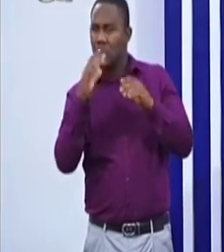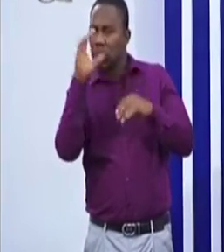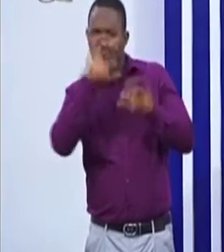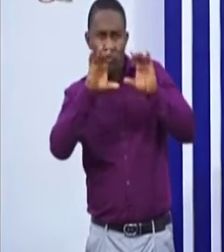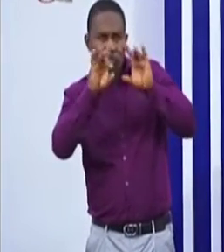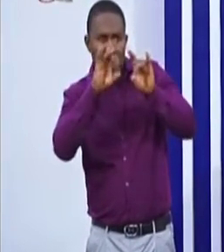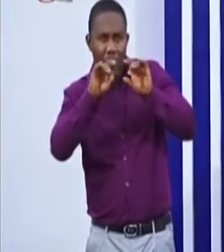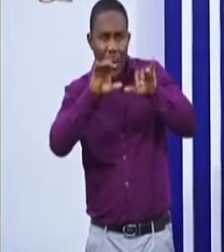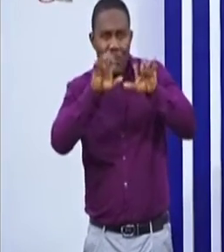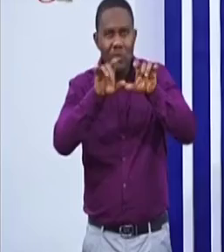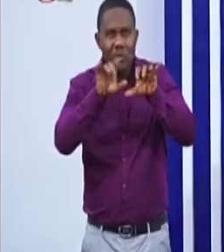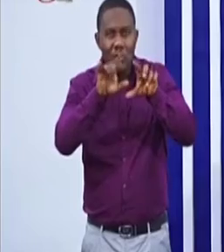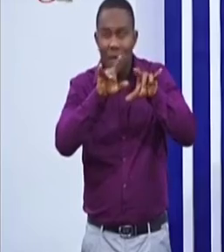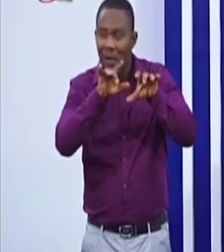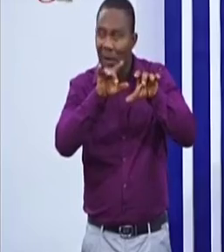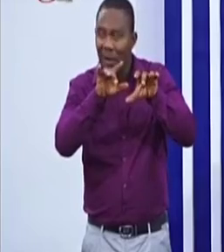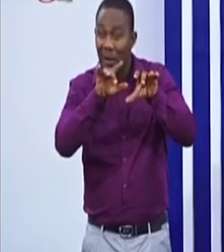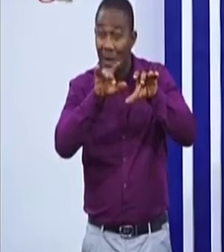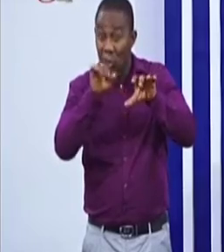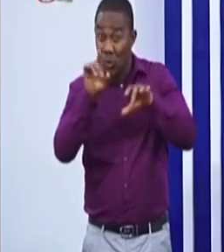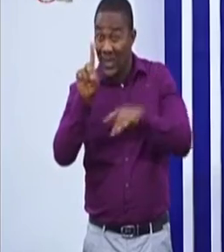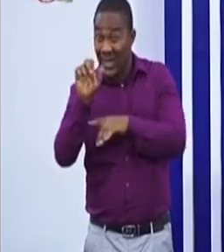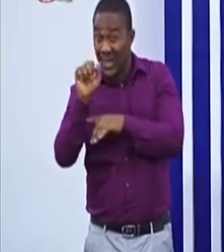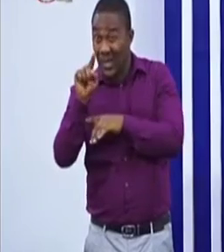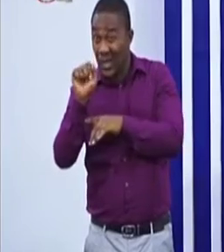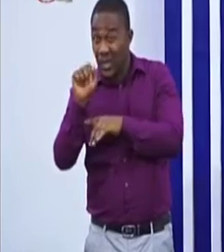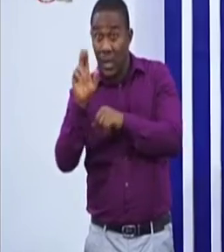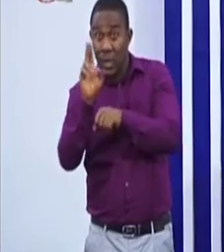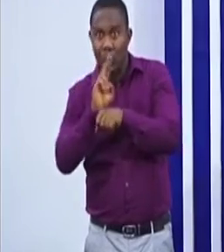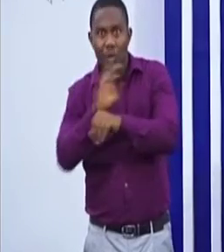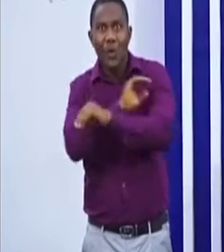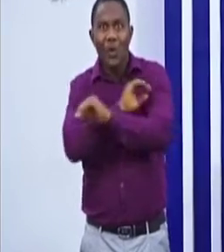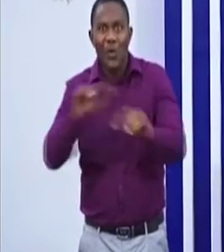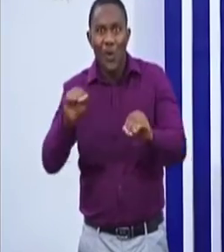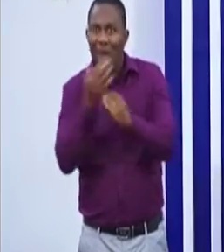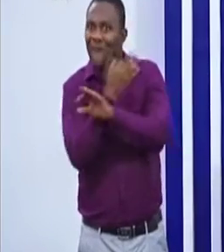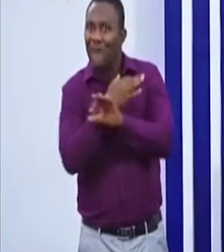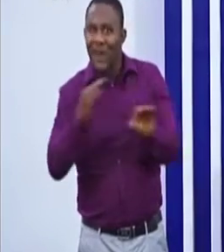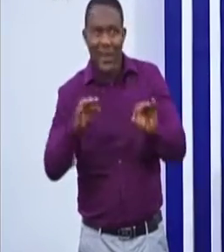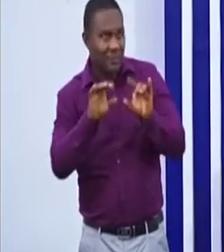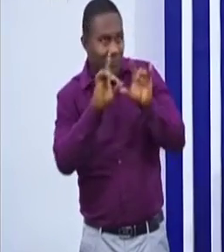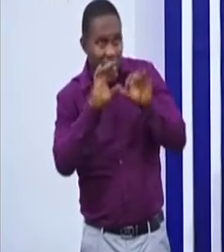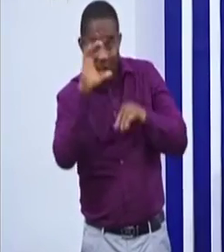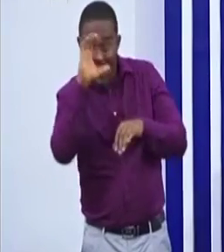Telecos na yen say ube kohwa zero rated. Mohu kebia.